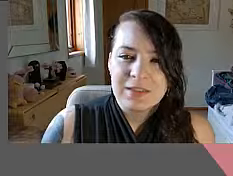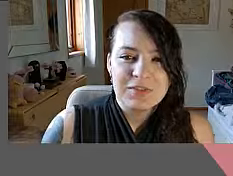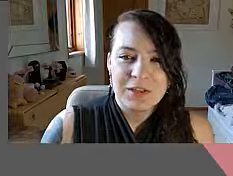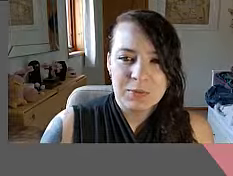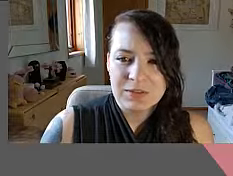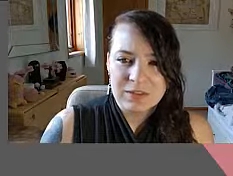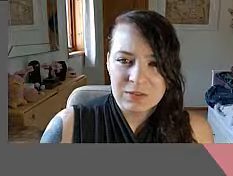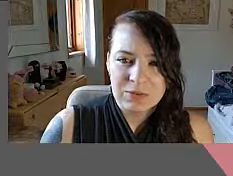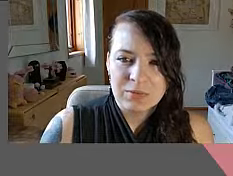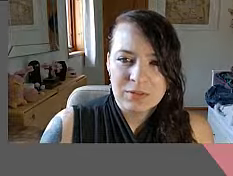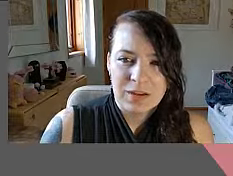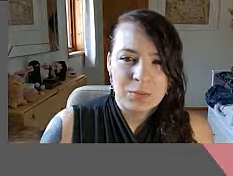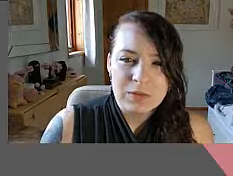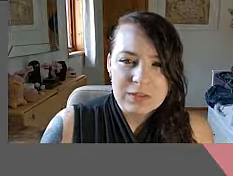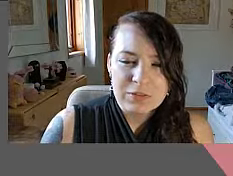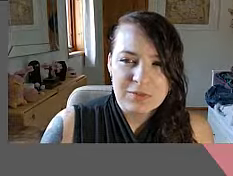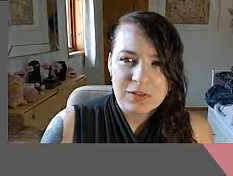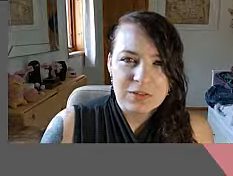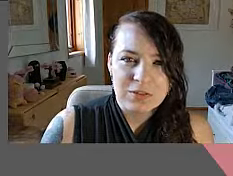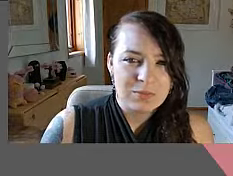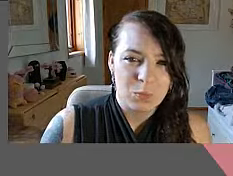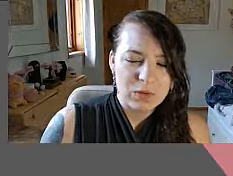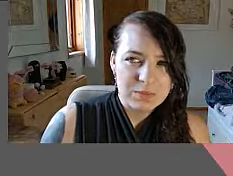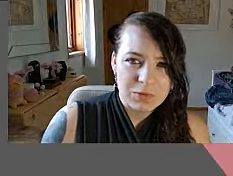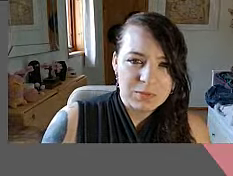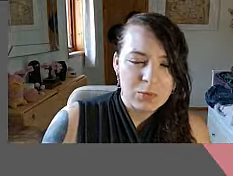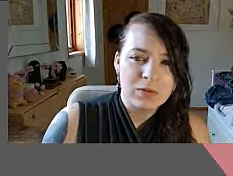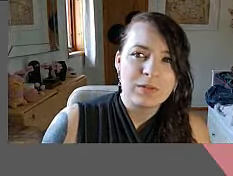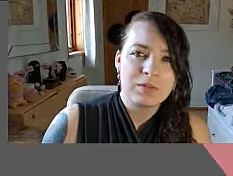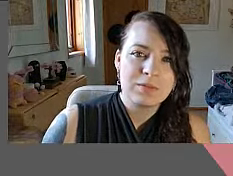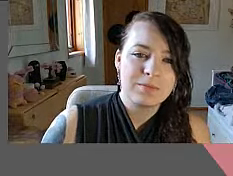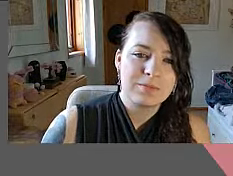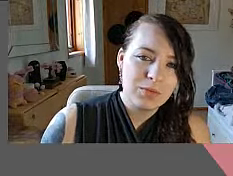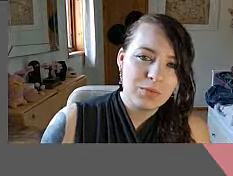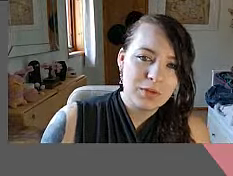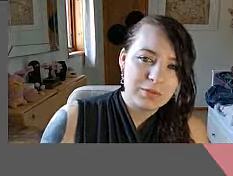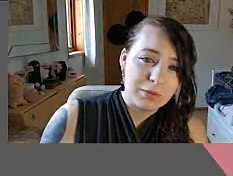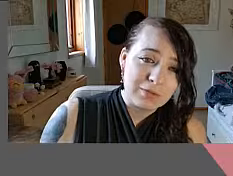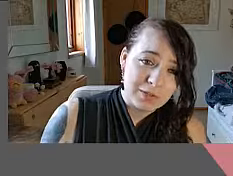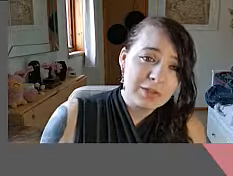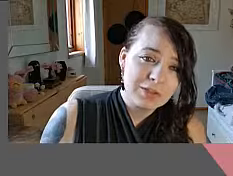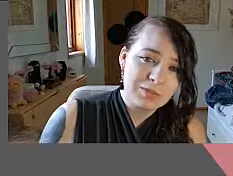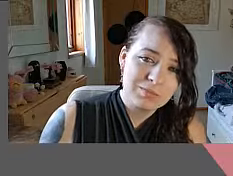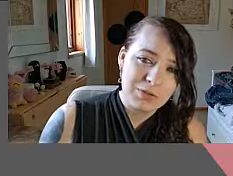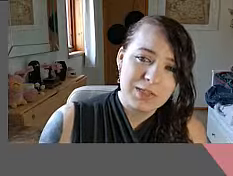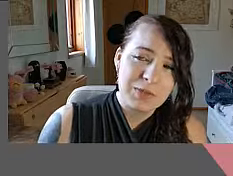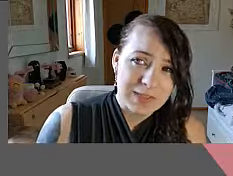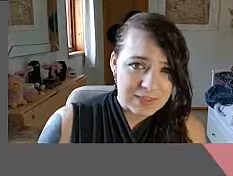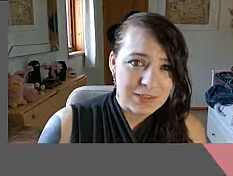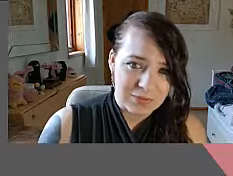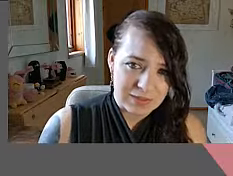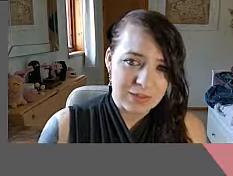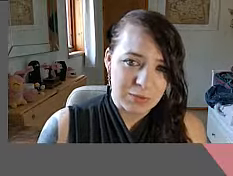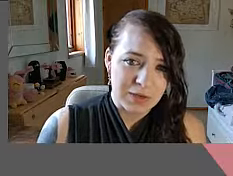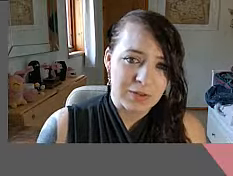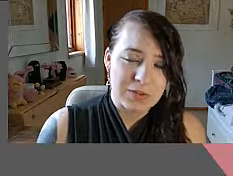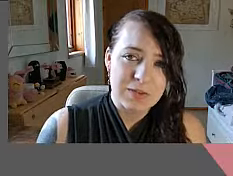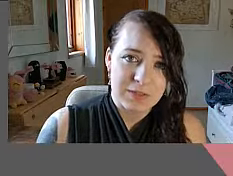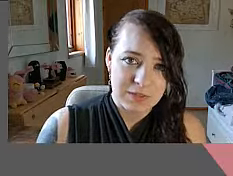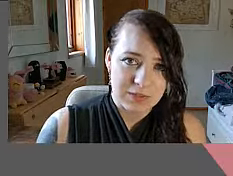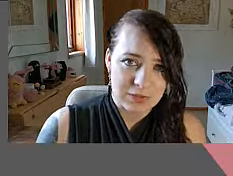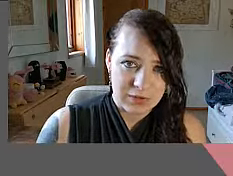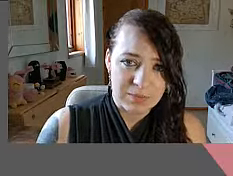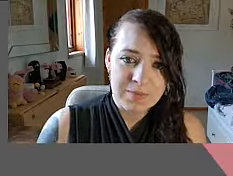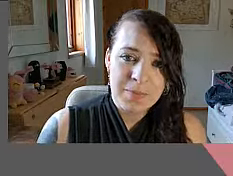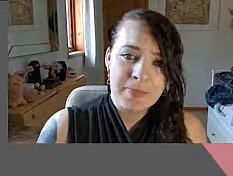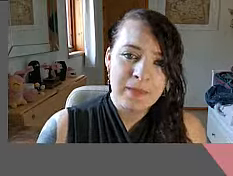do you identify what to do? And what do you do first? What's most important? Well, first, you need to identify the barriers that